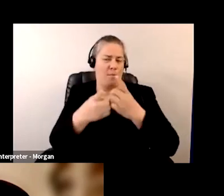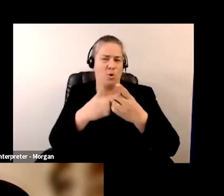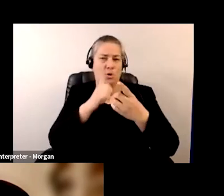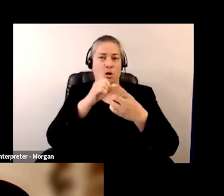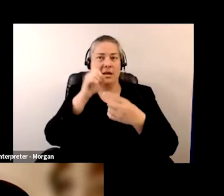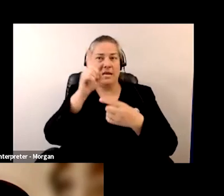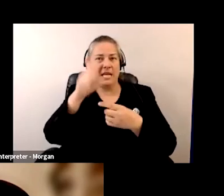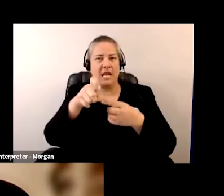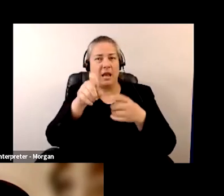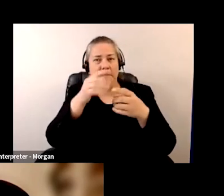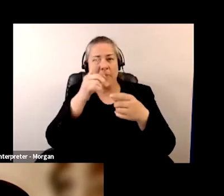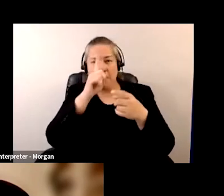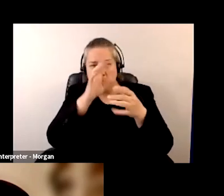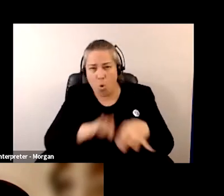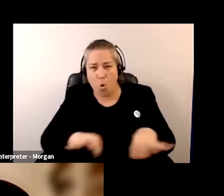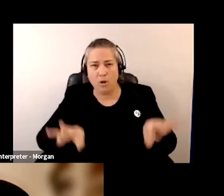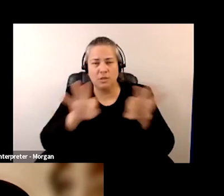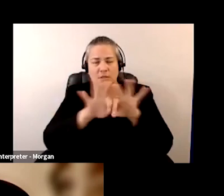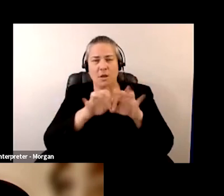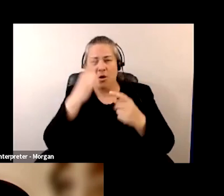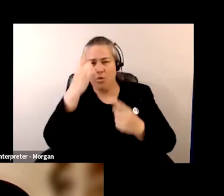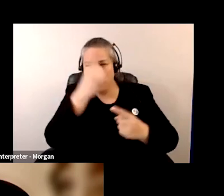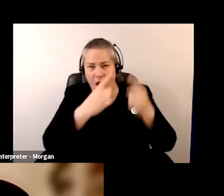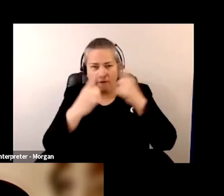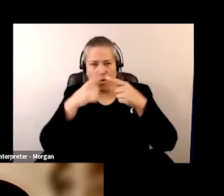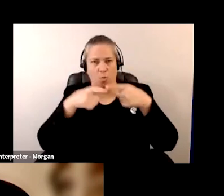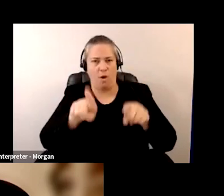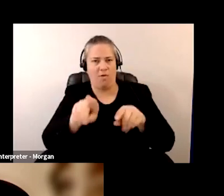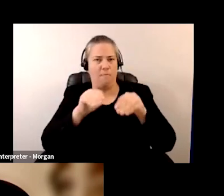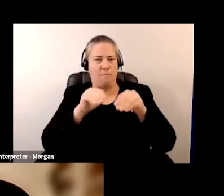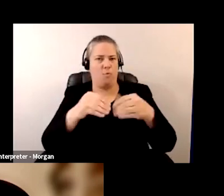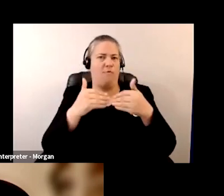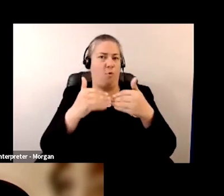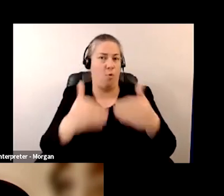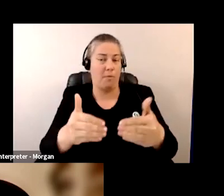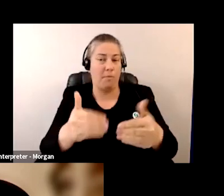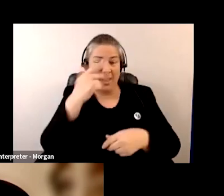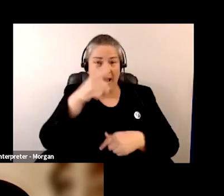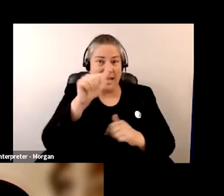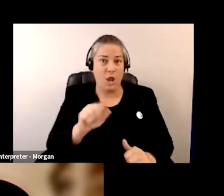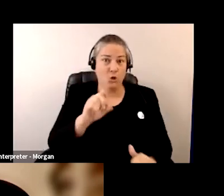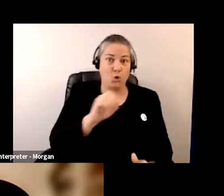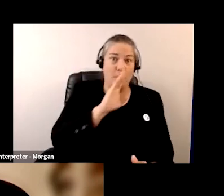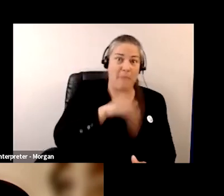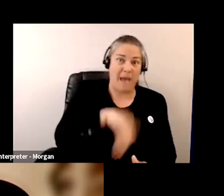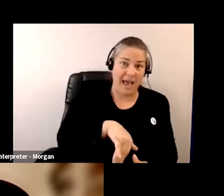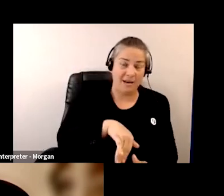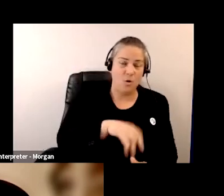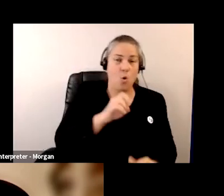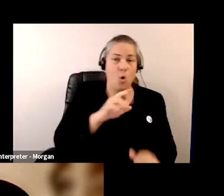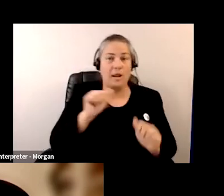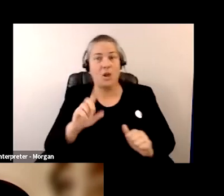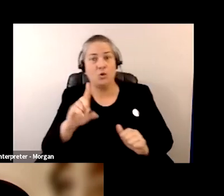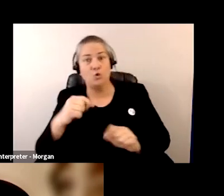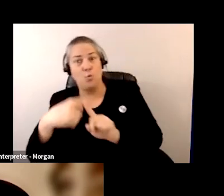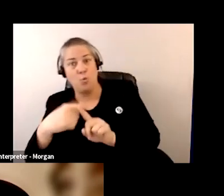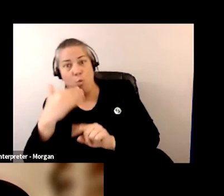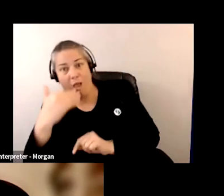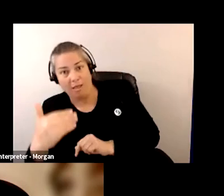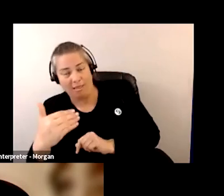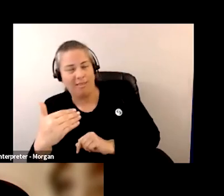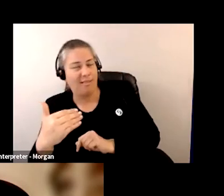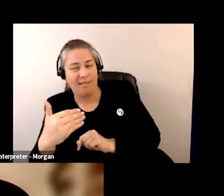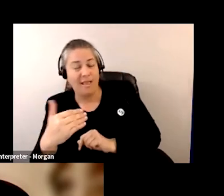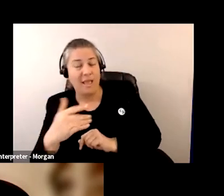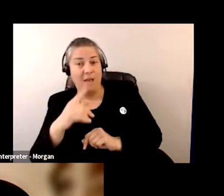very thoughtful in moving forward on this, because you can do it badly or you can do it well. And to do it well, you really have to